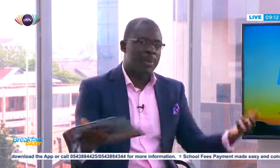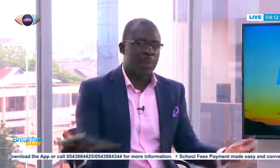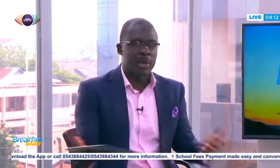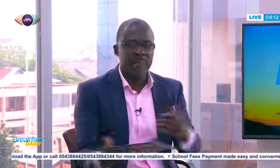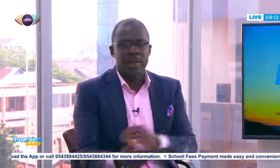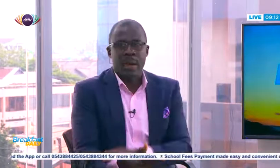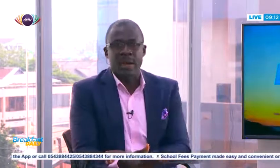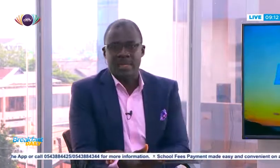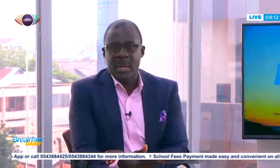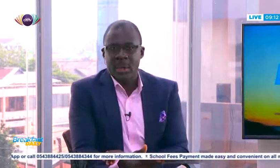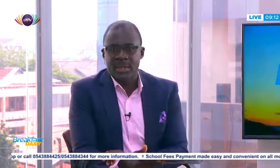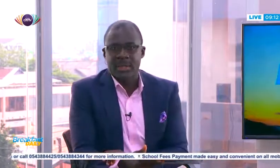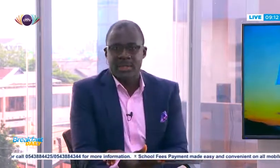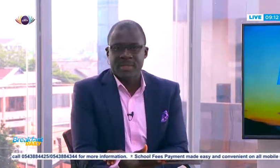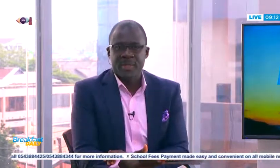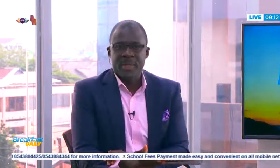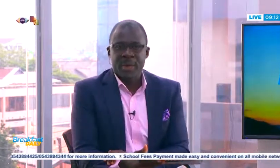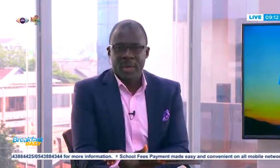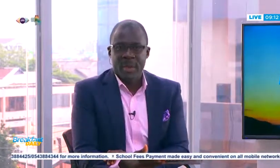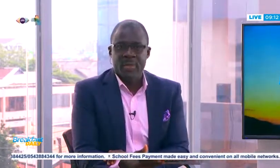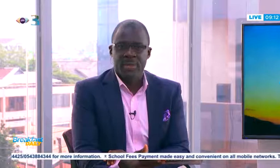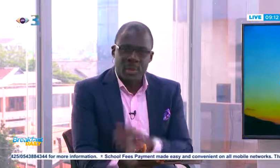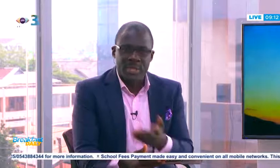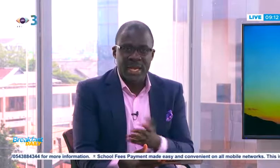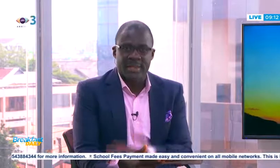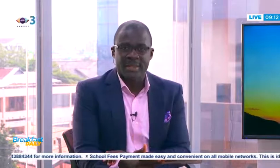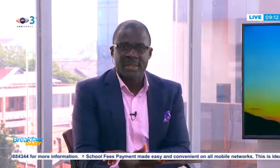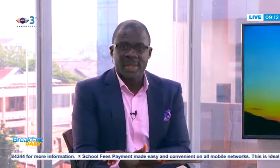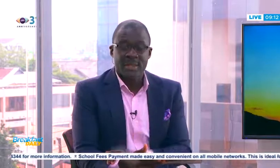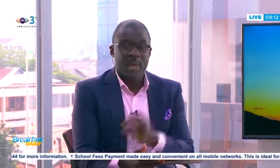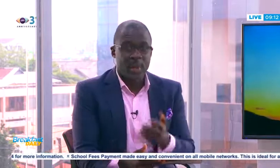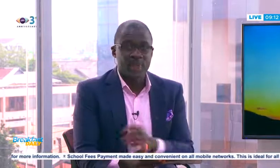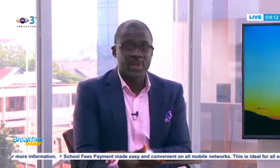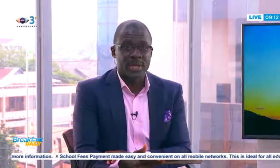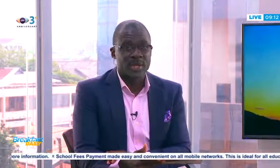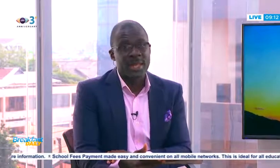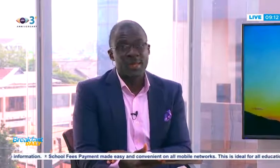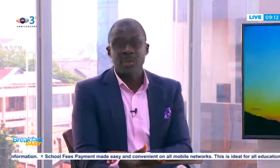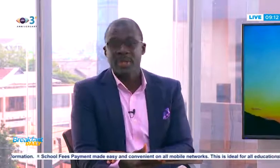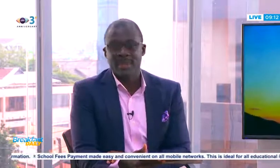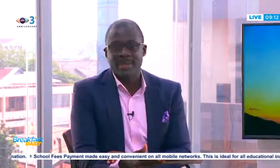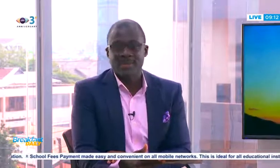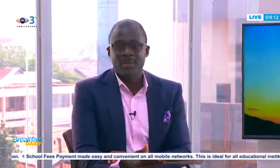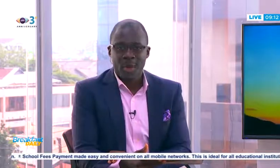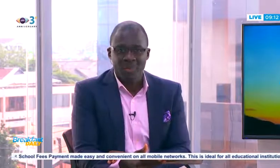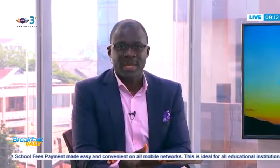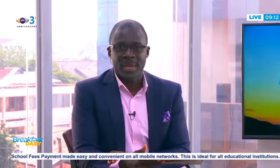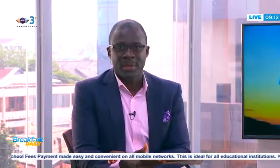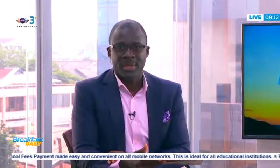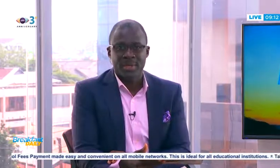people live around us and amongst us, okay, with those challenges, it's going to help us today to learn the rudiments of sign language.